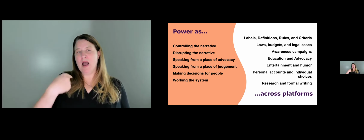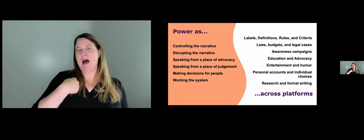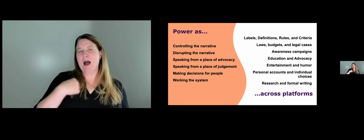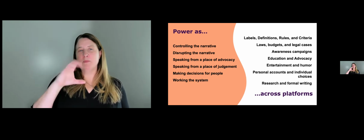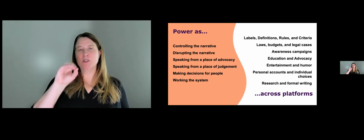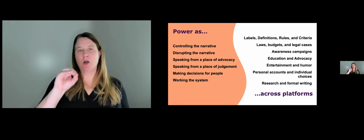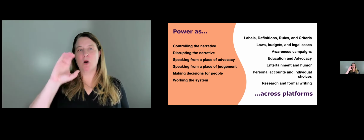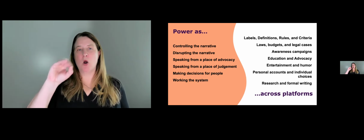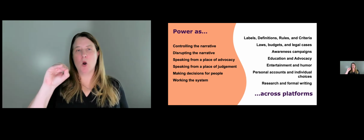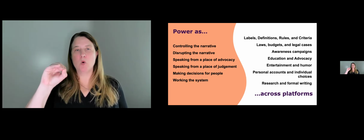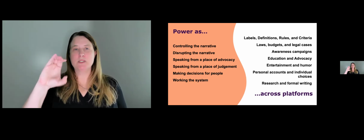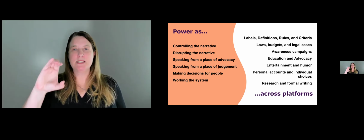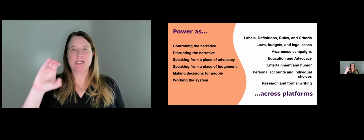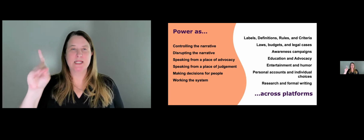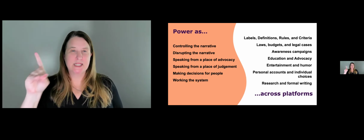say, oh,